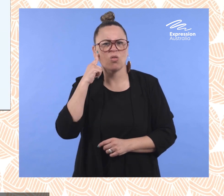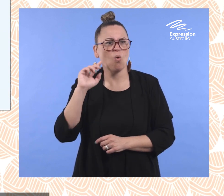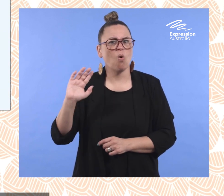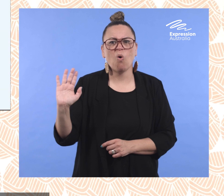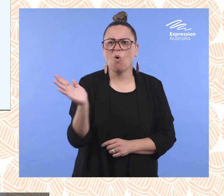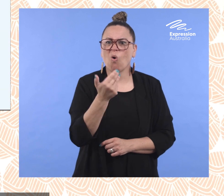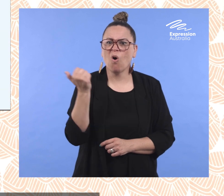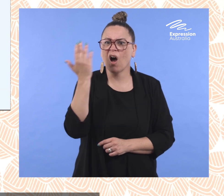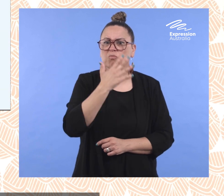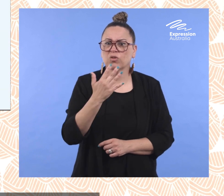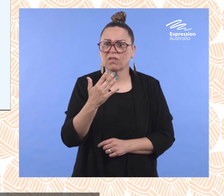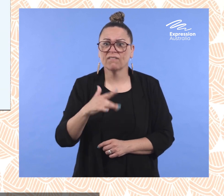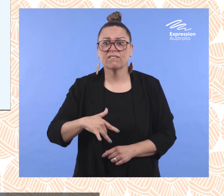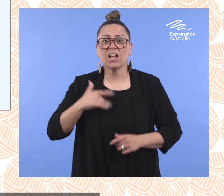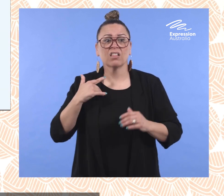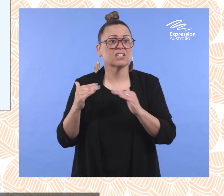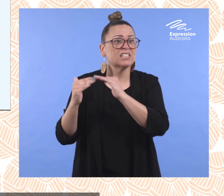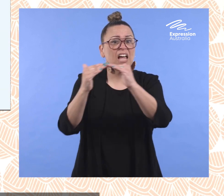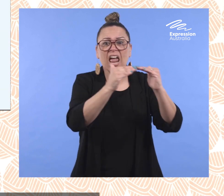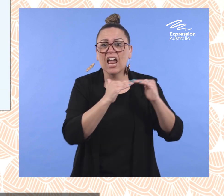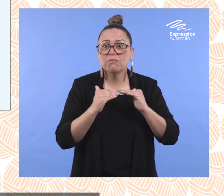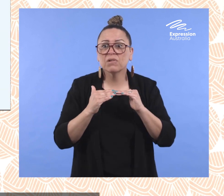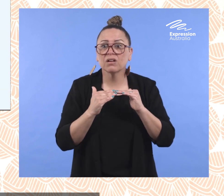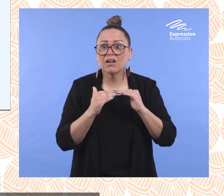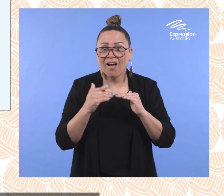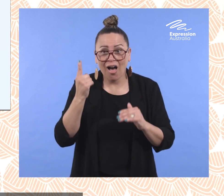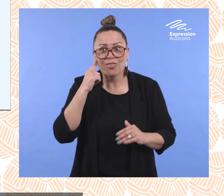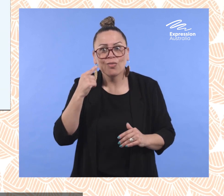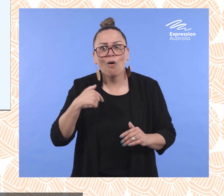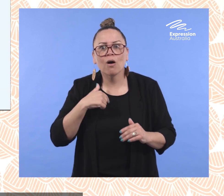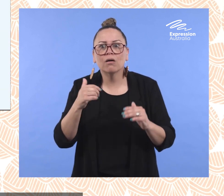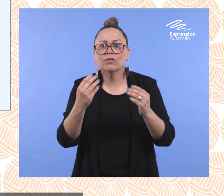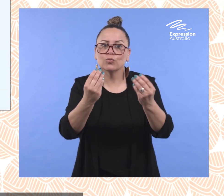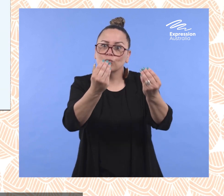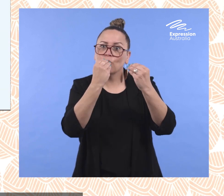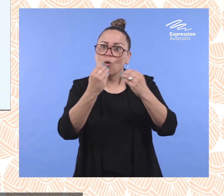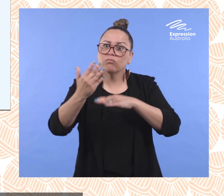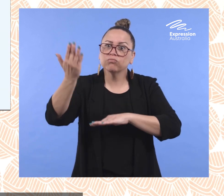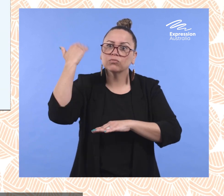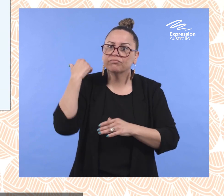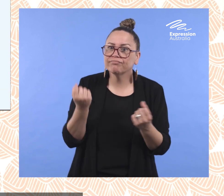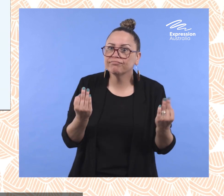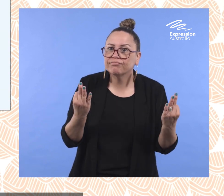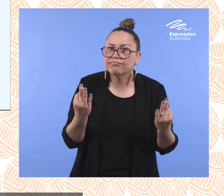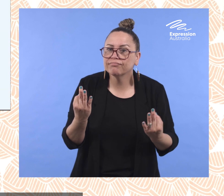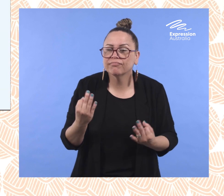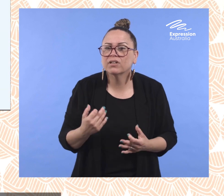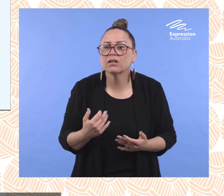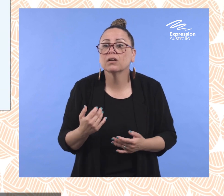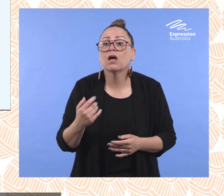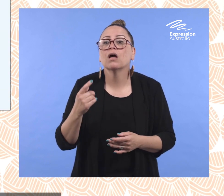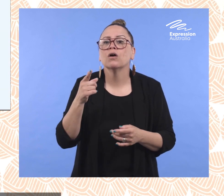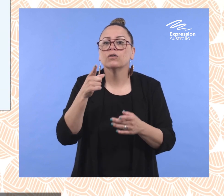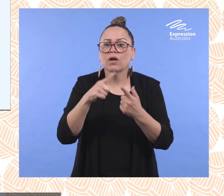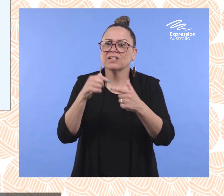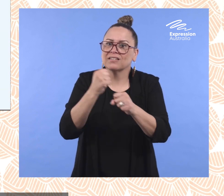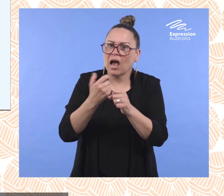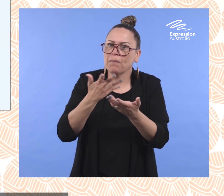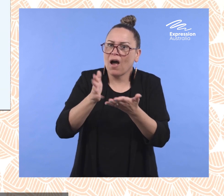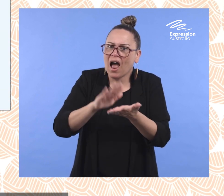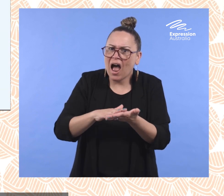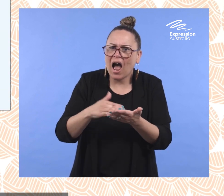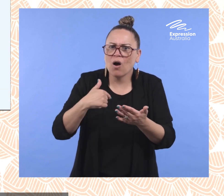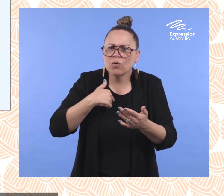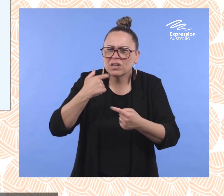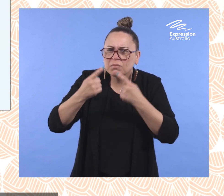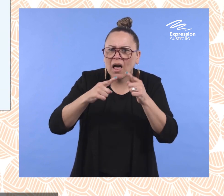all thought the same and acted similar, because that's what I was taught. So that's an example of how you